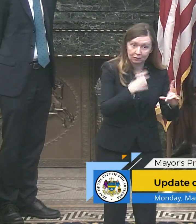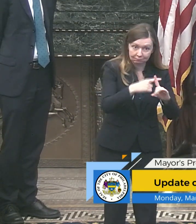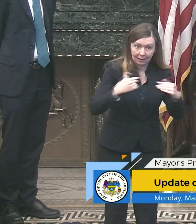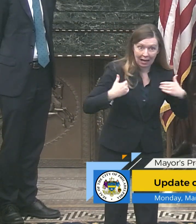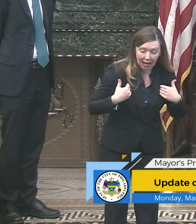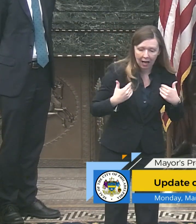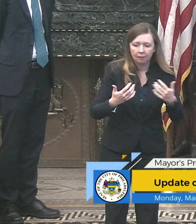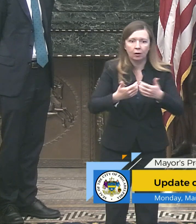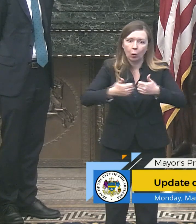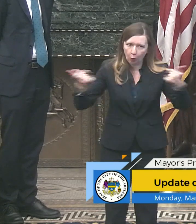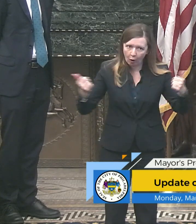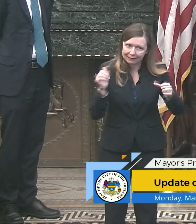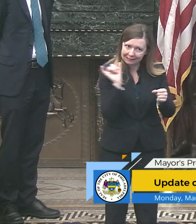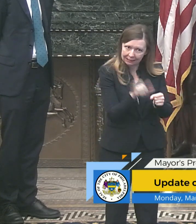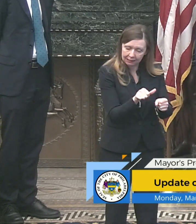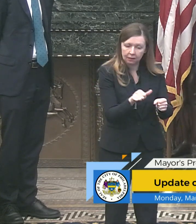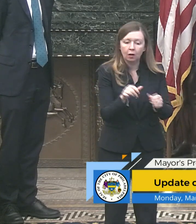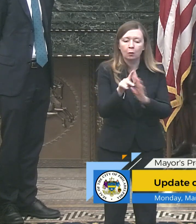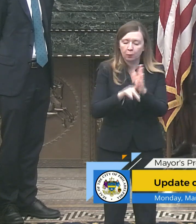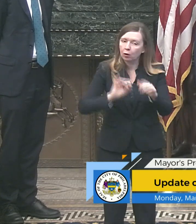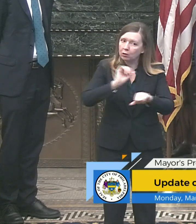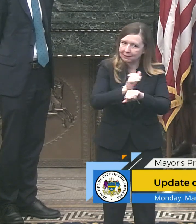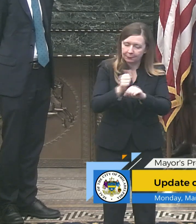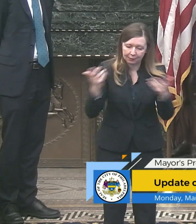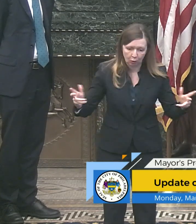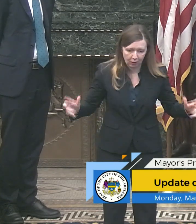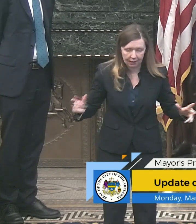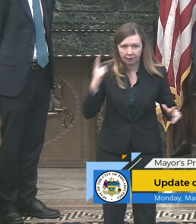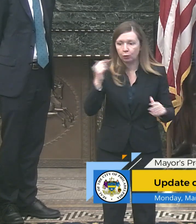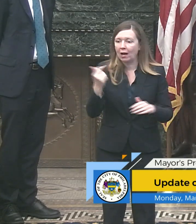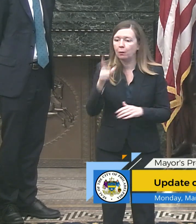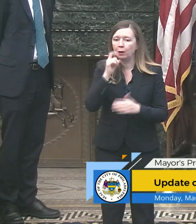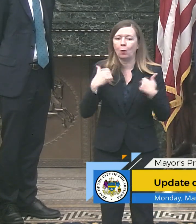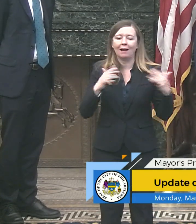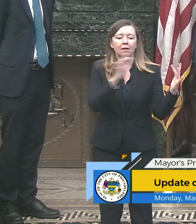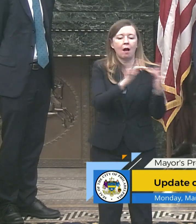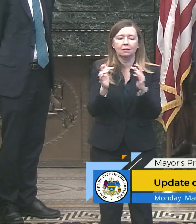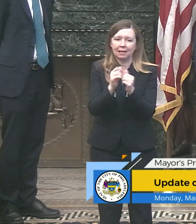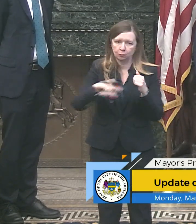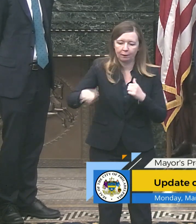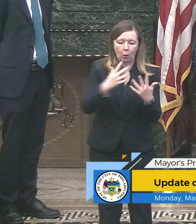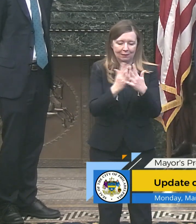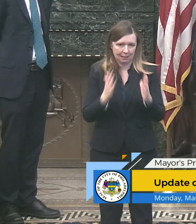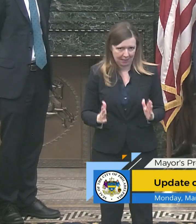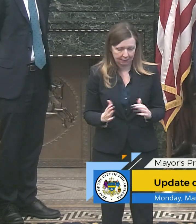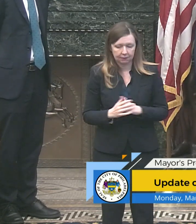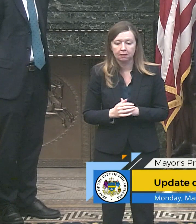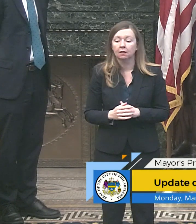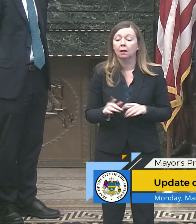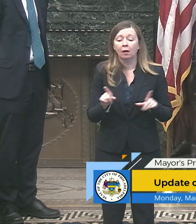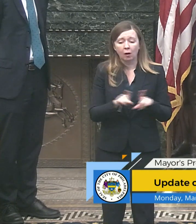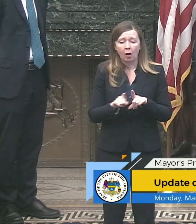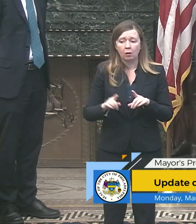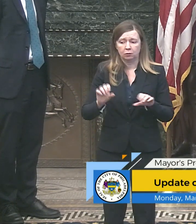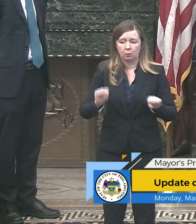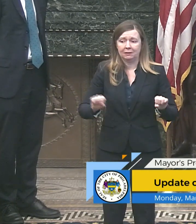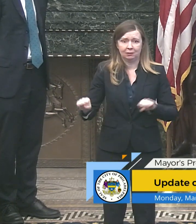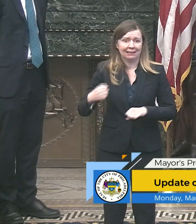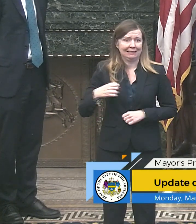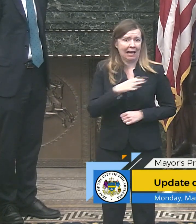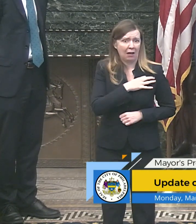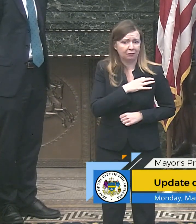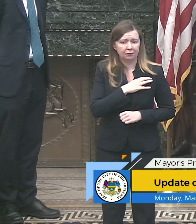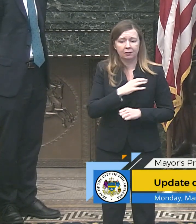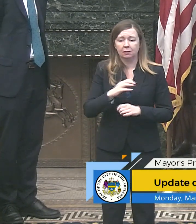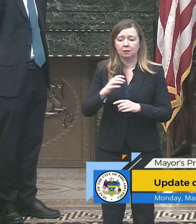certainly quarantine protocols in place for anyone who had contact with those inmates, as well as potentially staff,